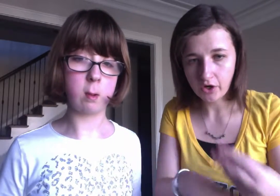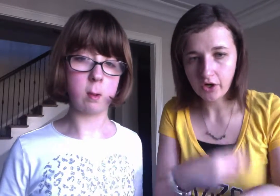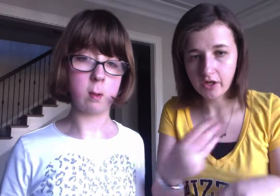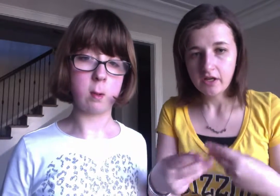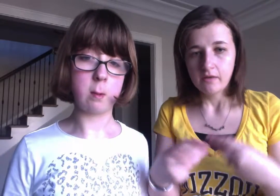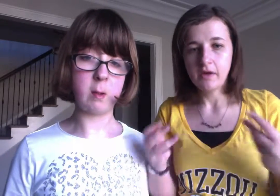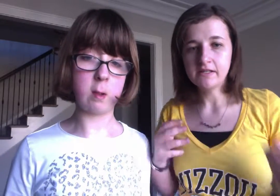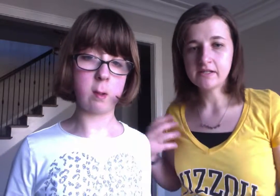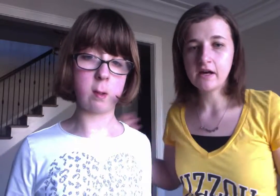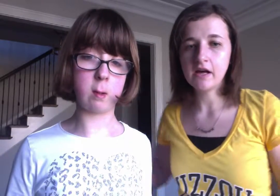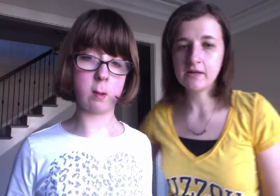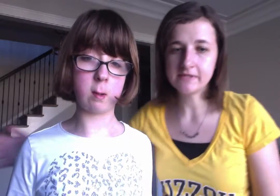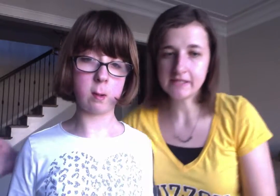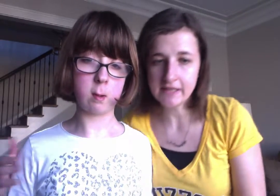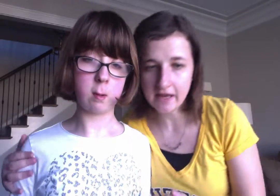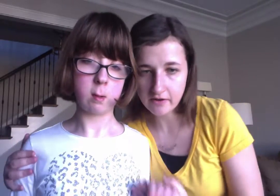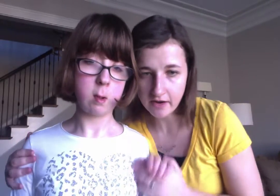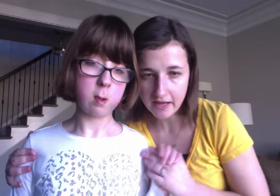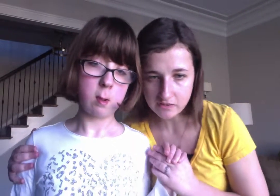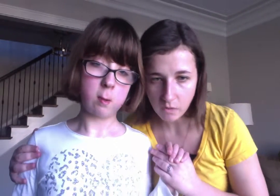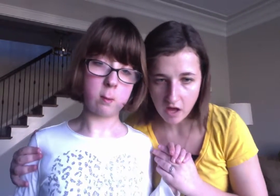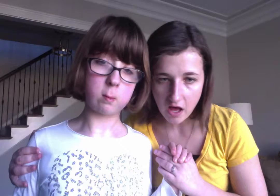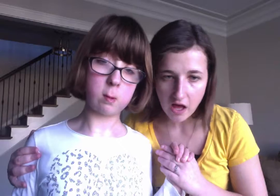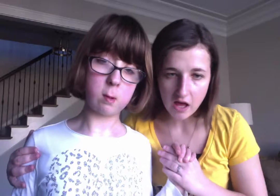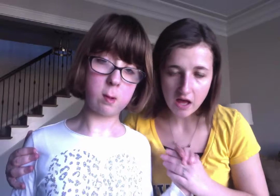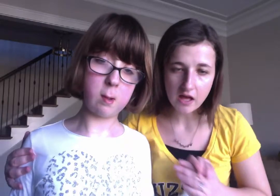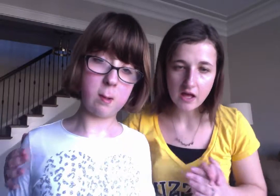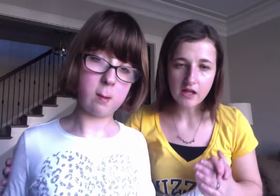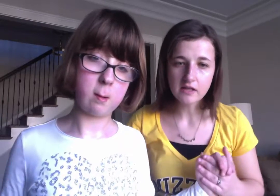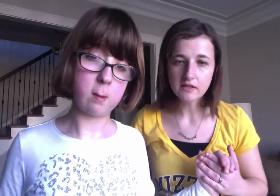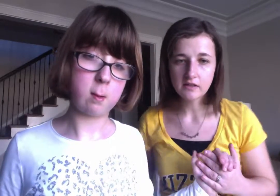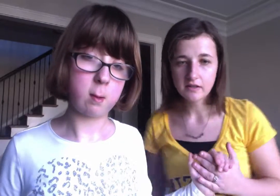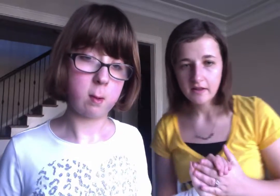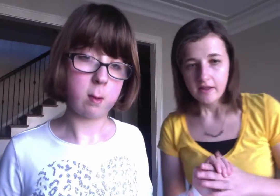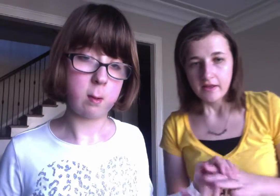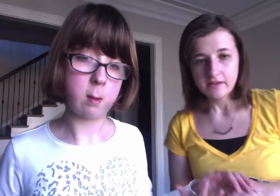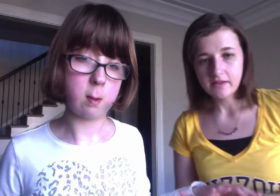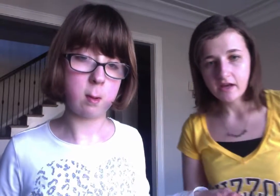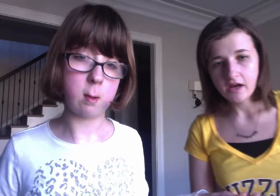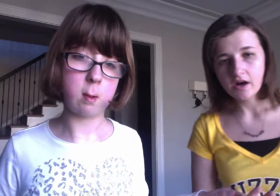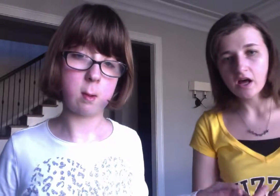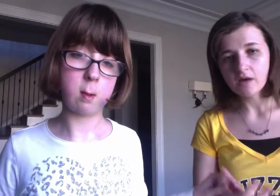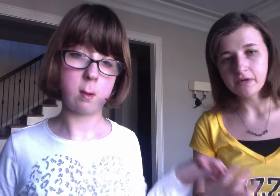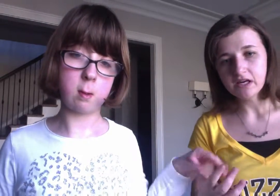world must come together as one. There are